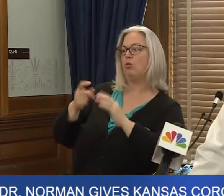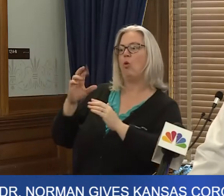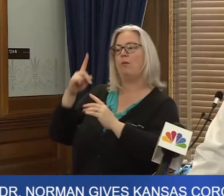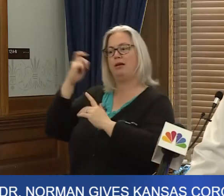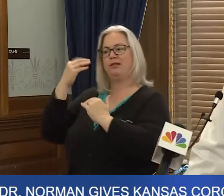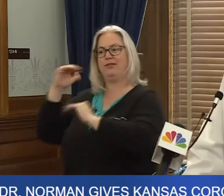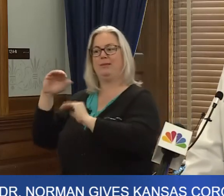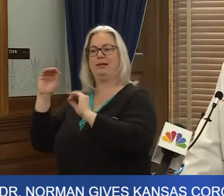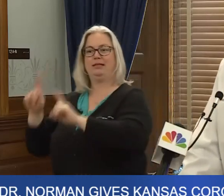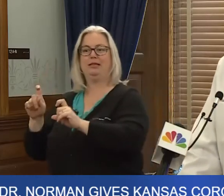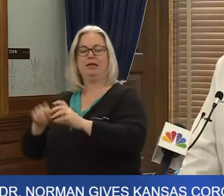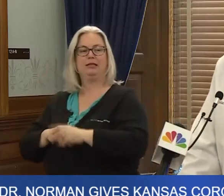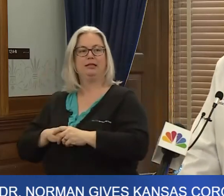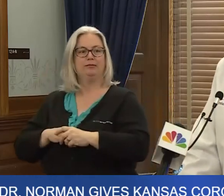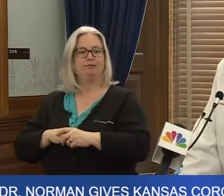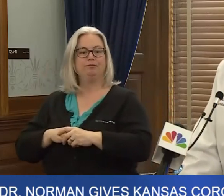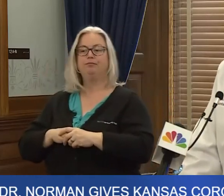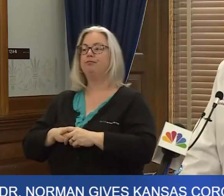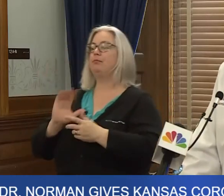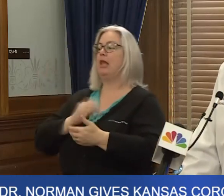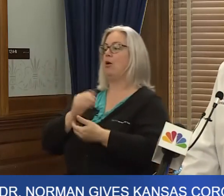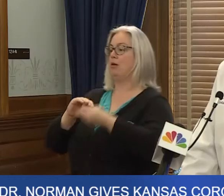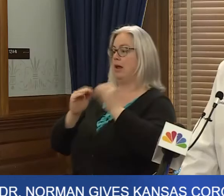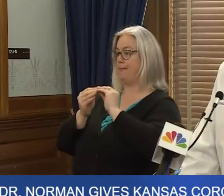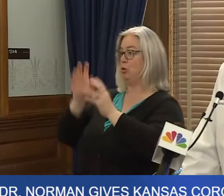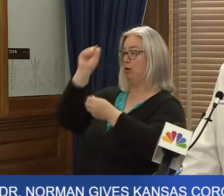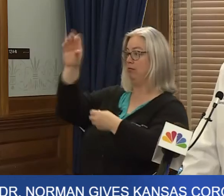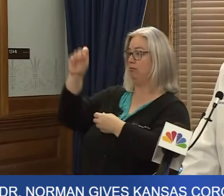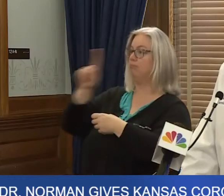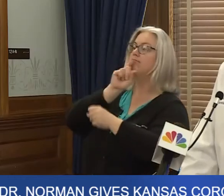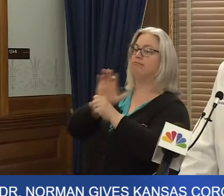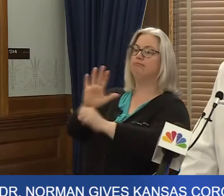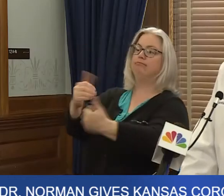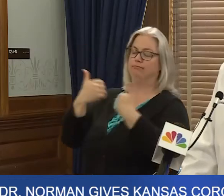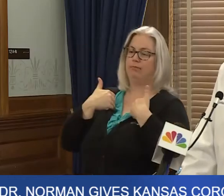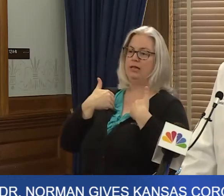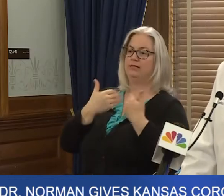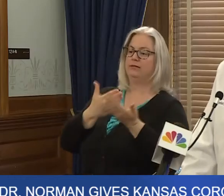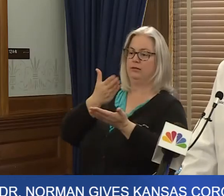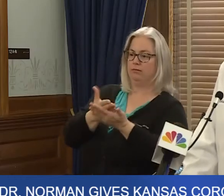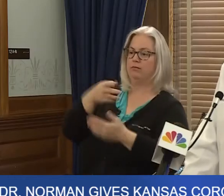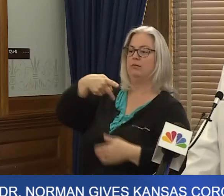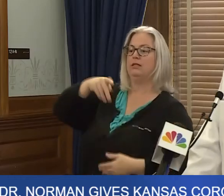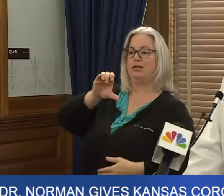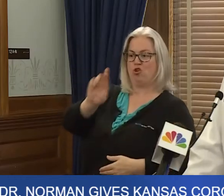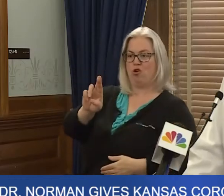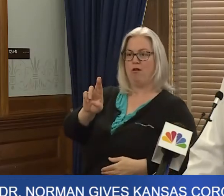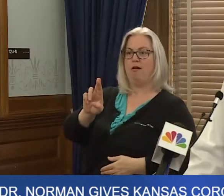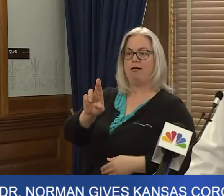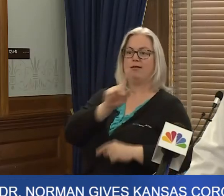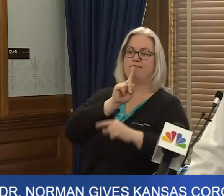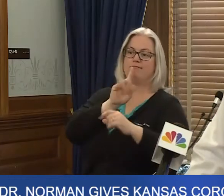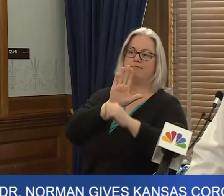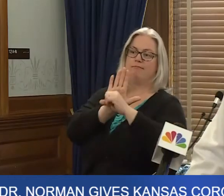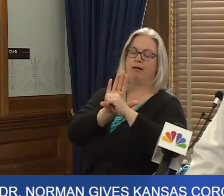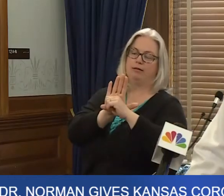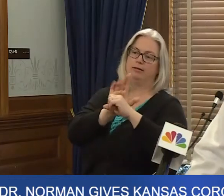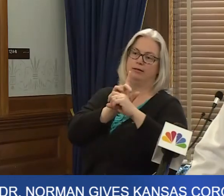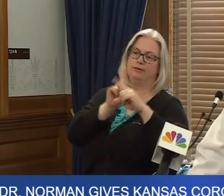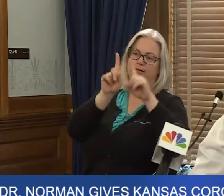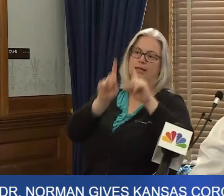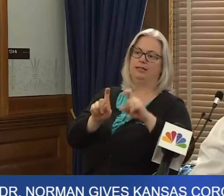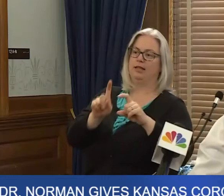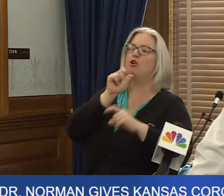testing? The numbers that we report are positives that are proven by PCR positive testing that are not presumptive